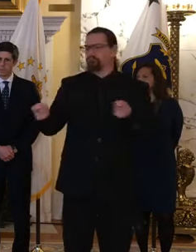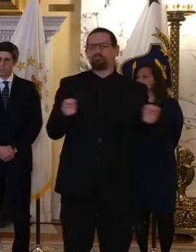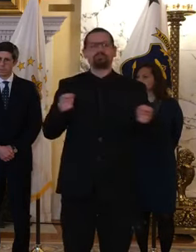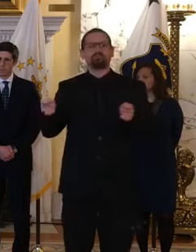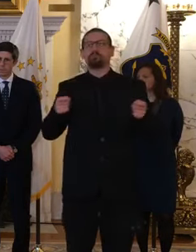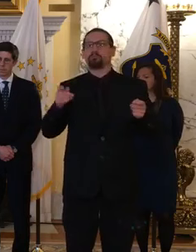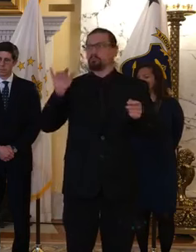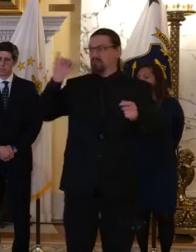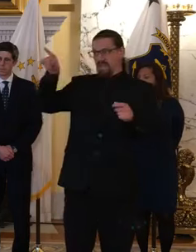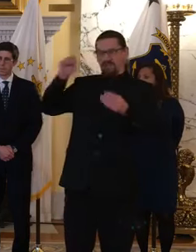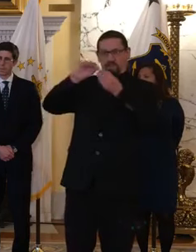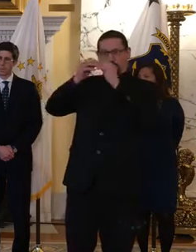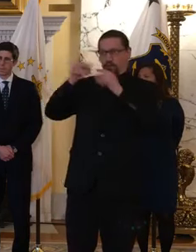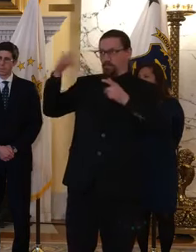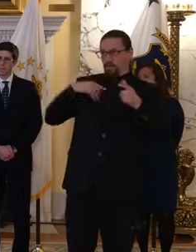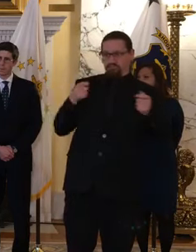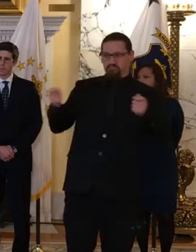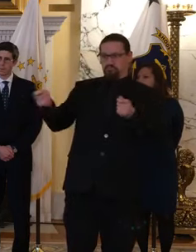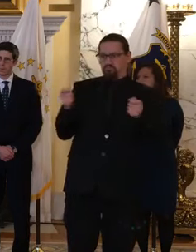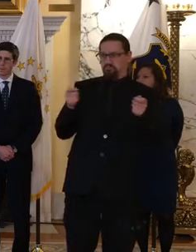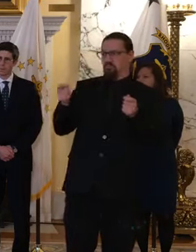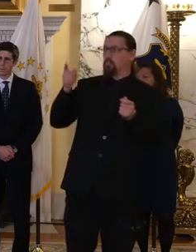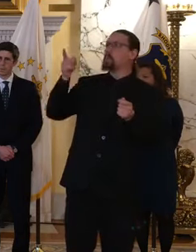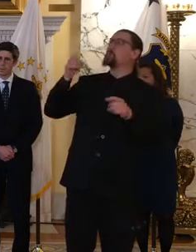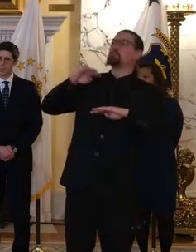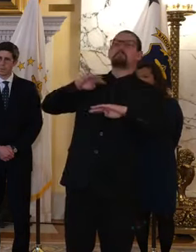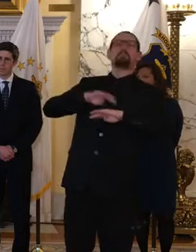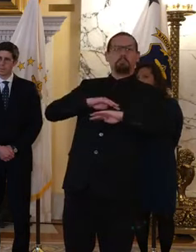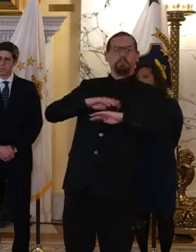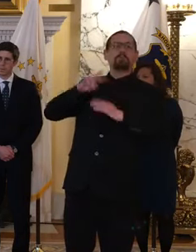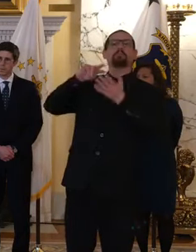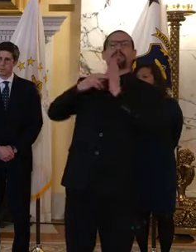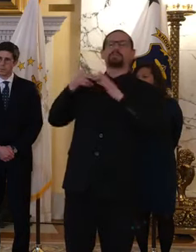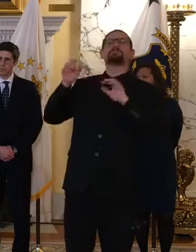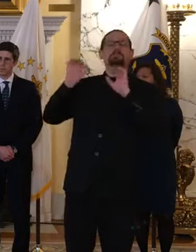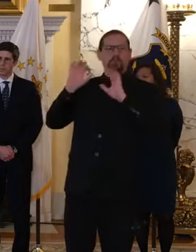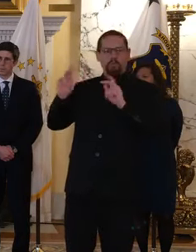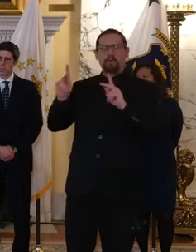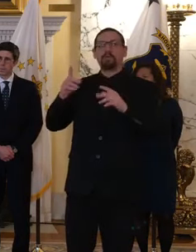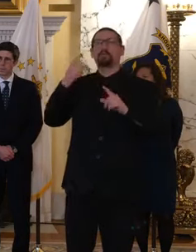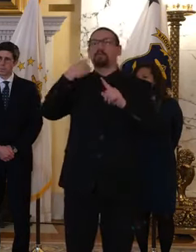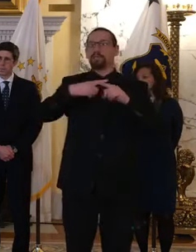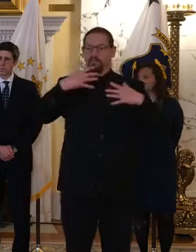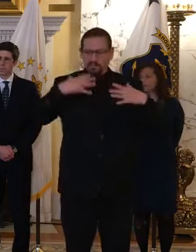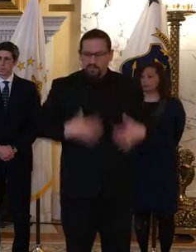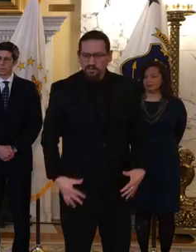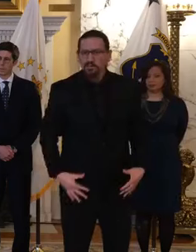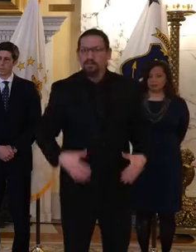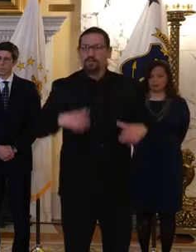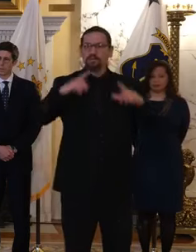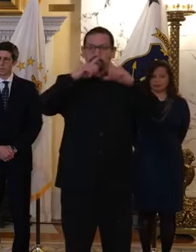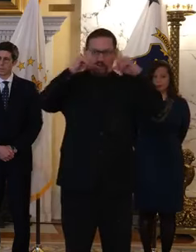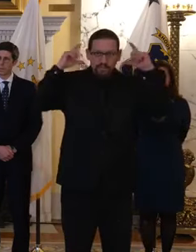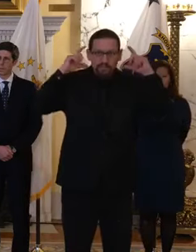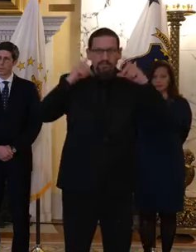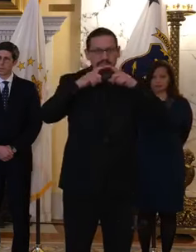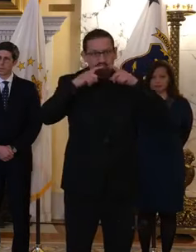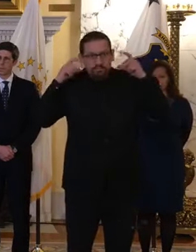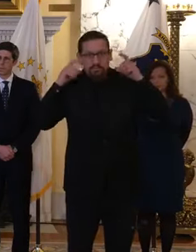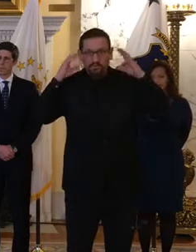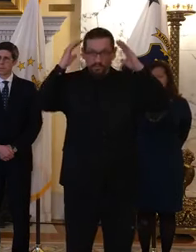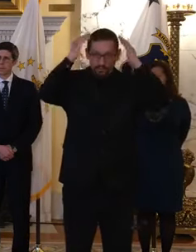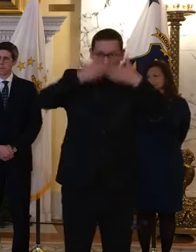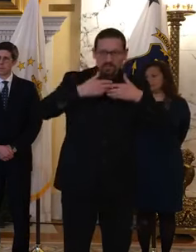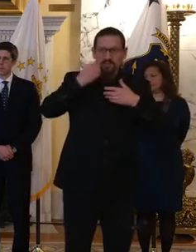we have all the PPE that we need for many months. We'd have to be sure that industry by